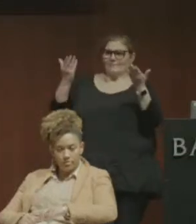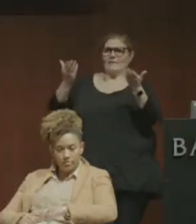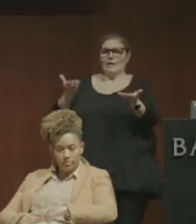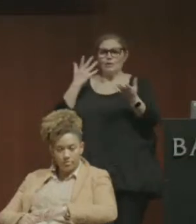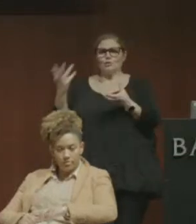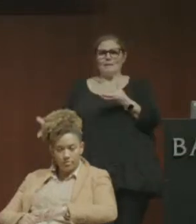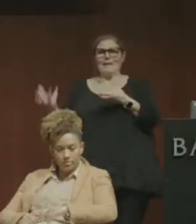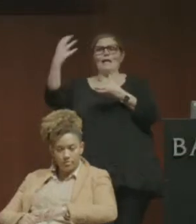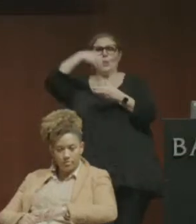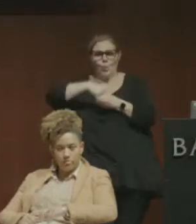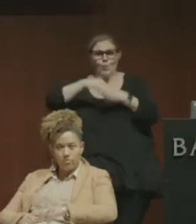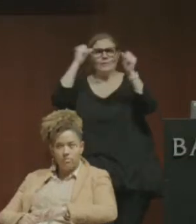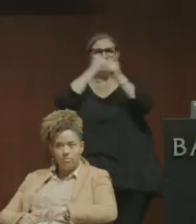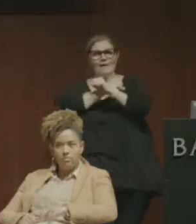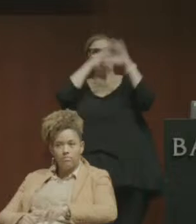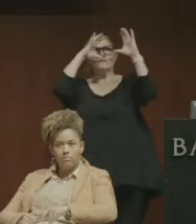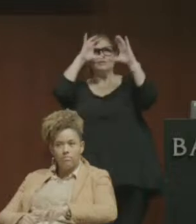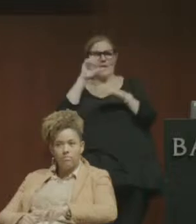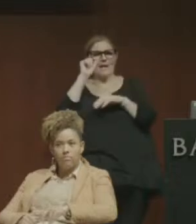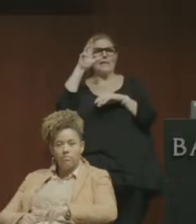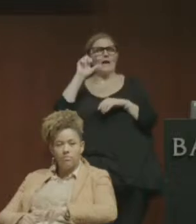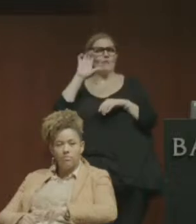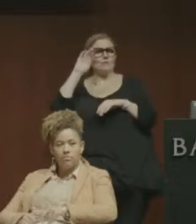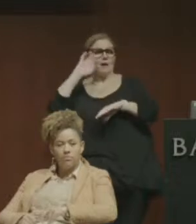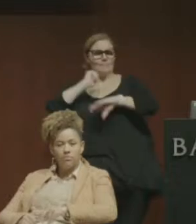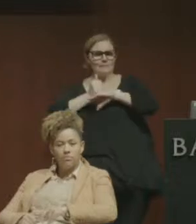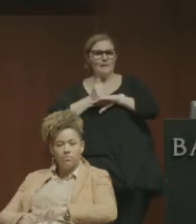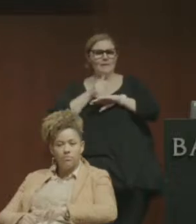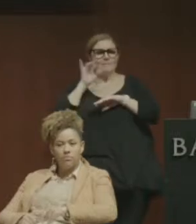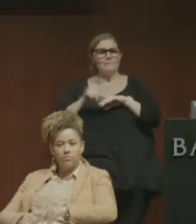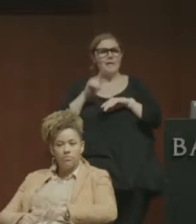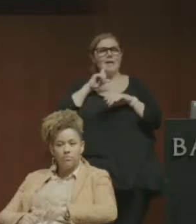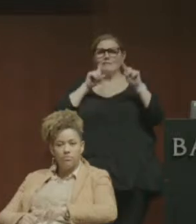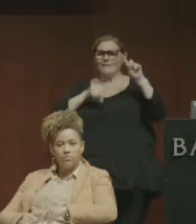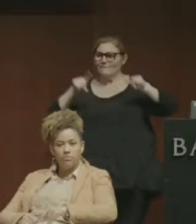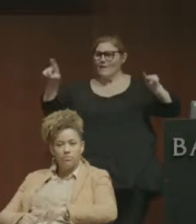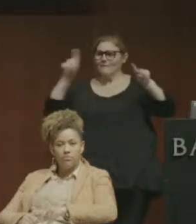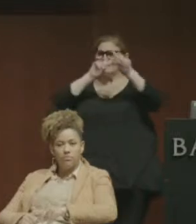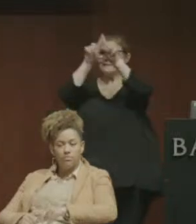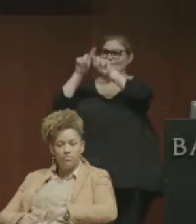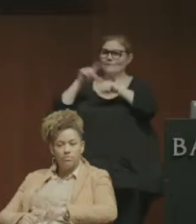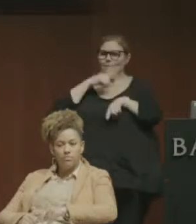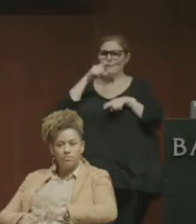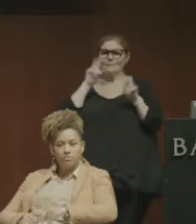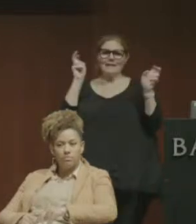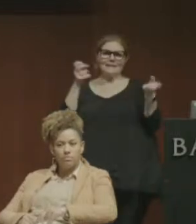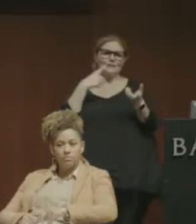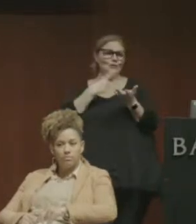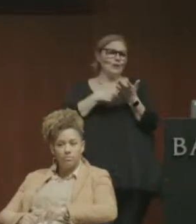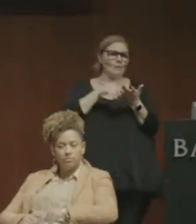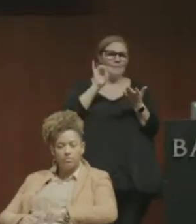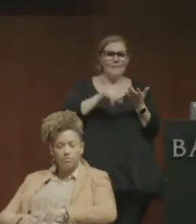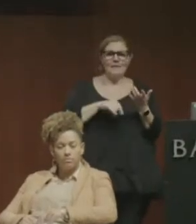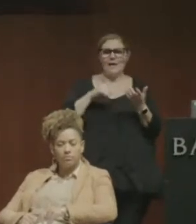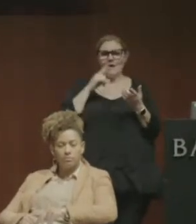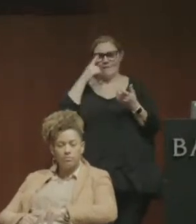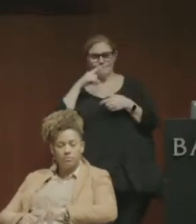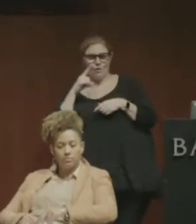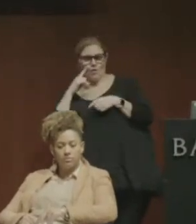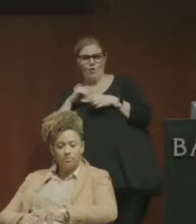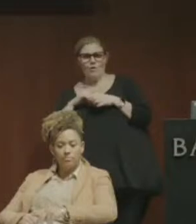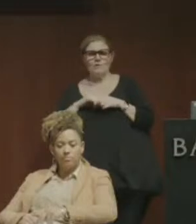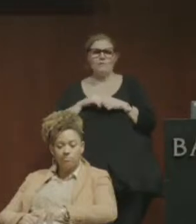inclusion in the vision that CARICOM constructs of the various publics that it purports to speak to and on behalf